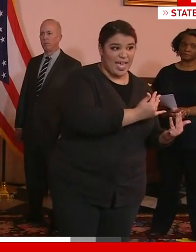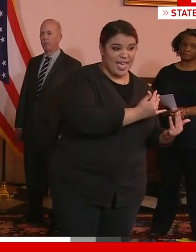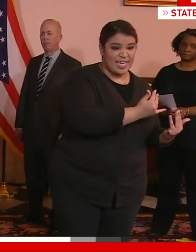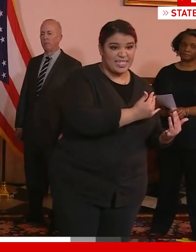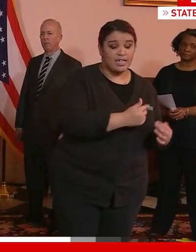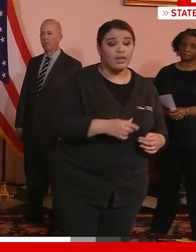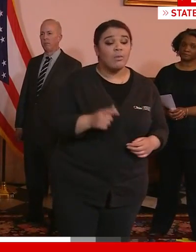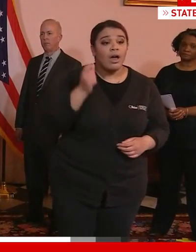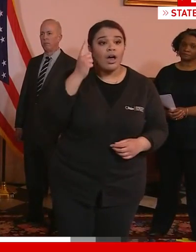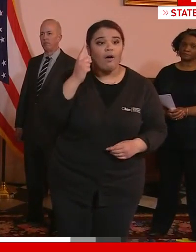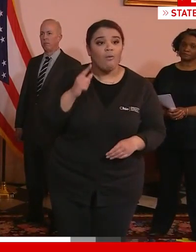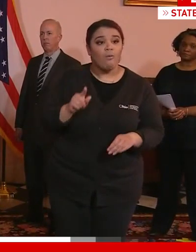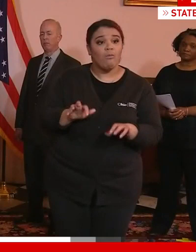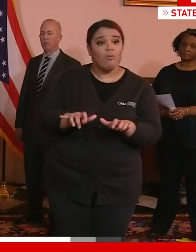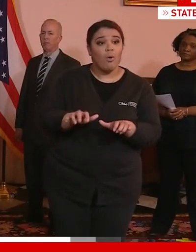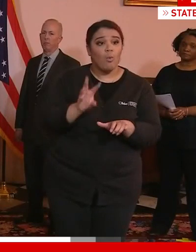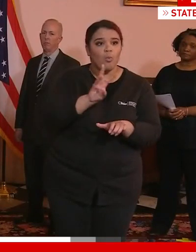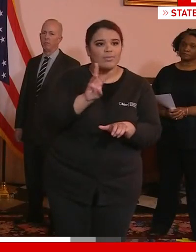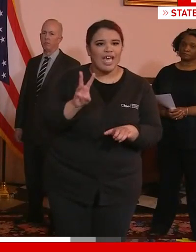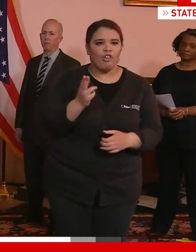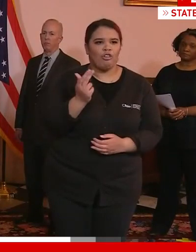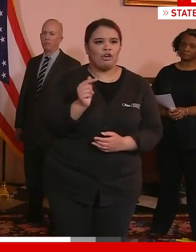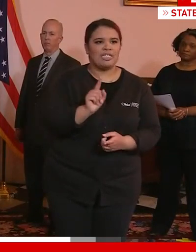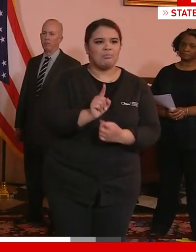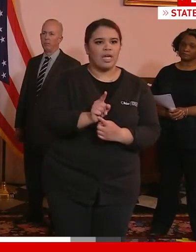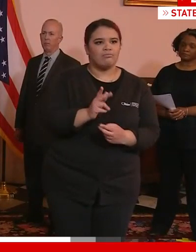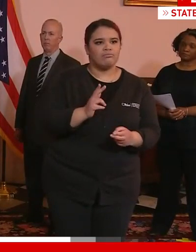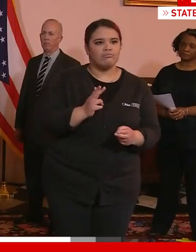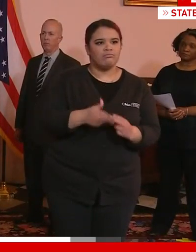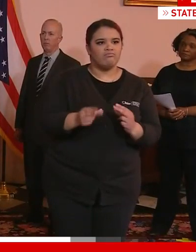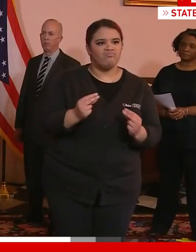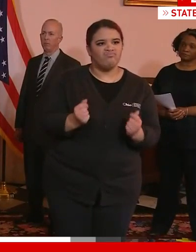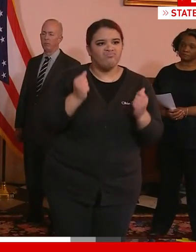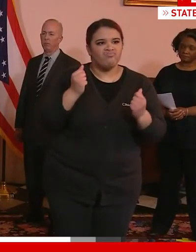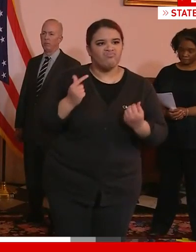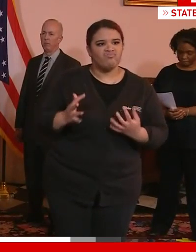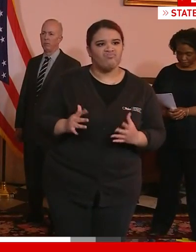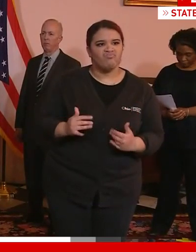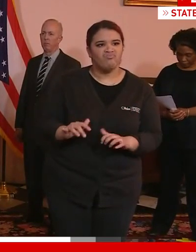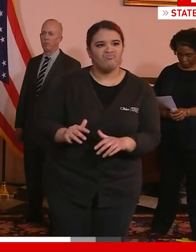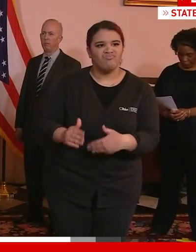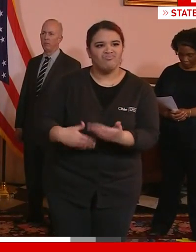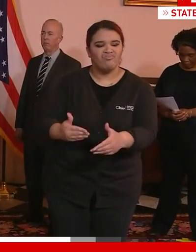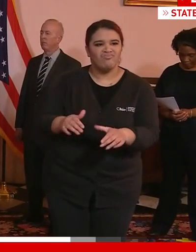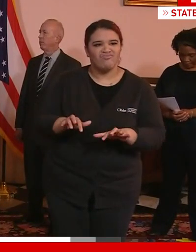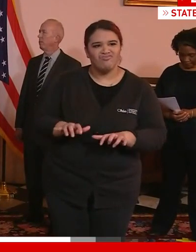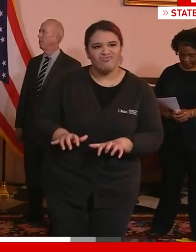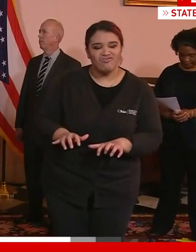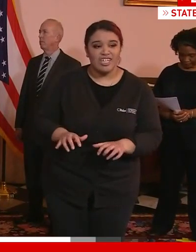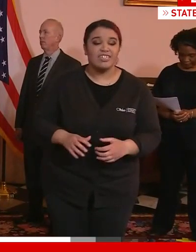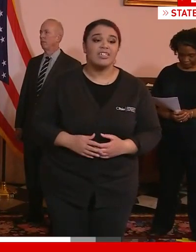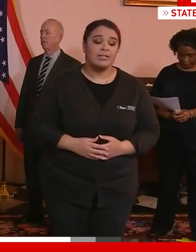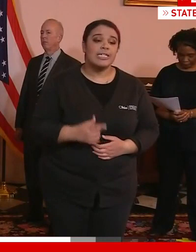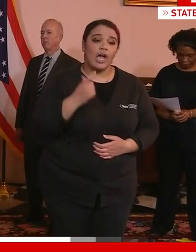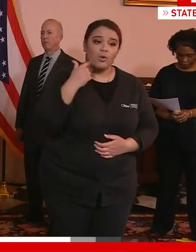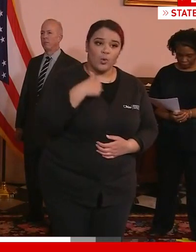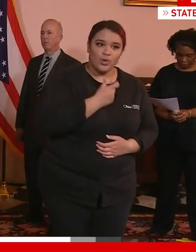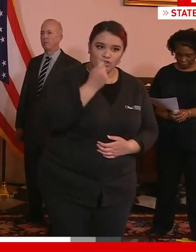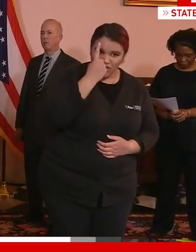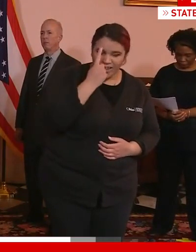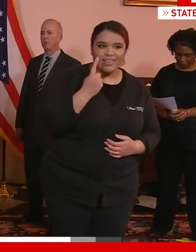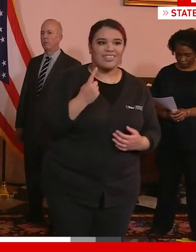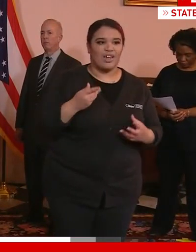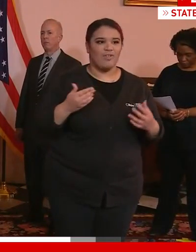on the website. So we're getting quite a high number of people who are being displaced in the economy due